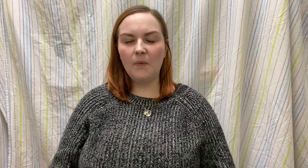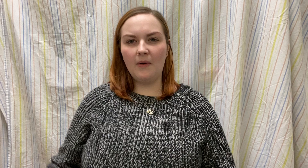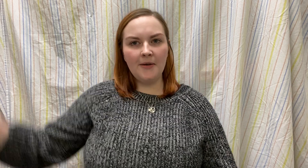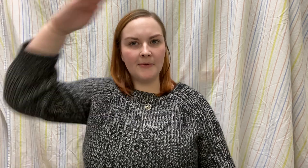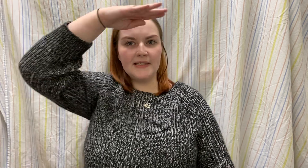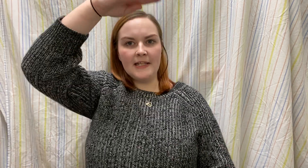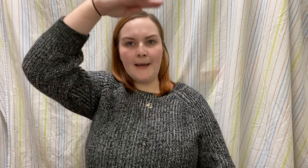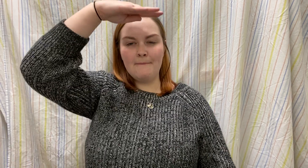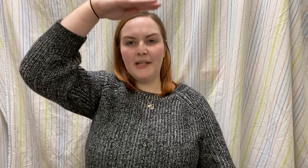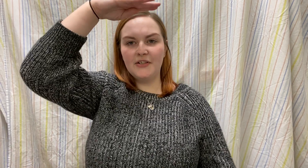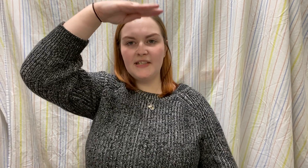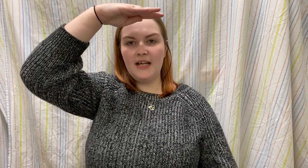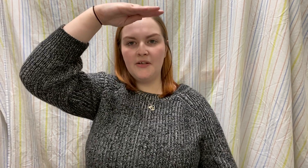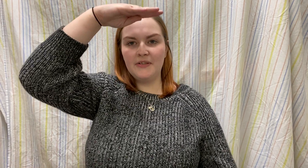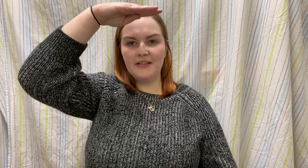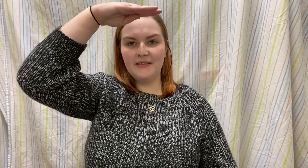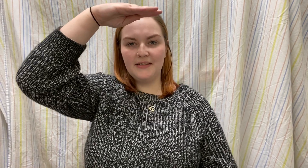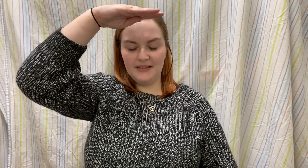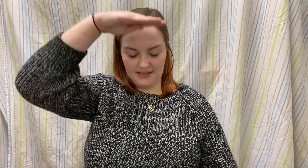What was that middle sound?